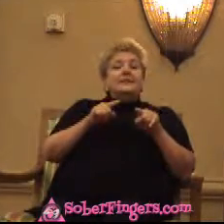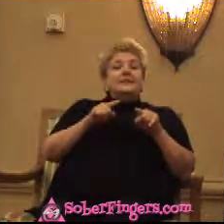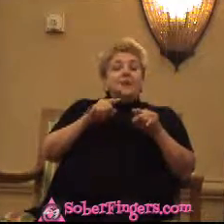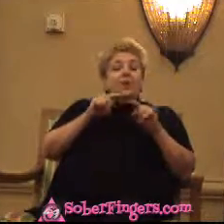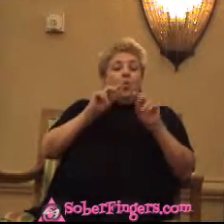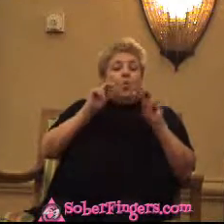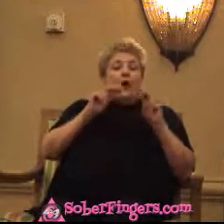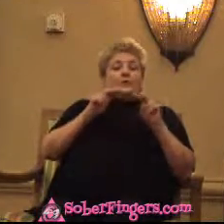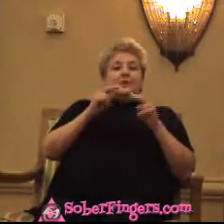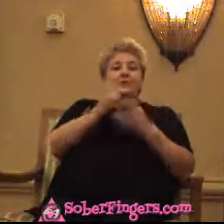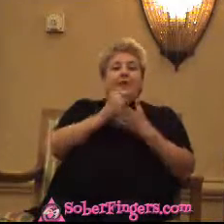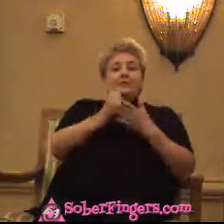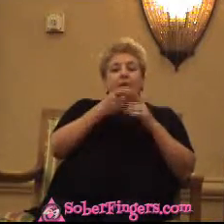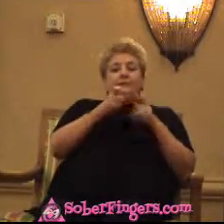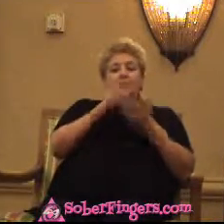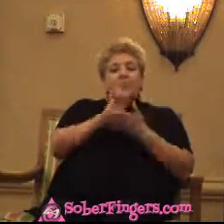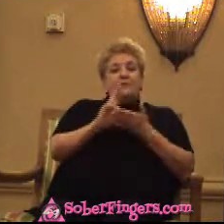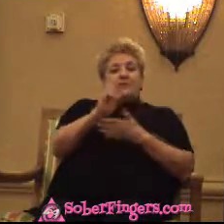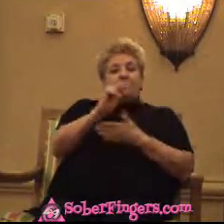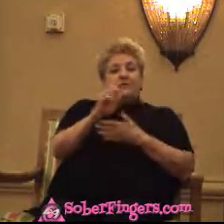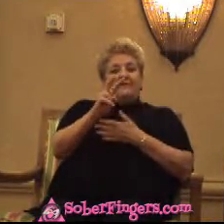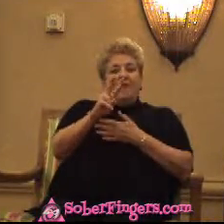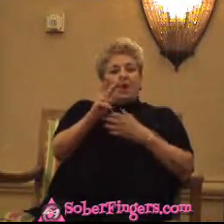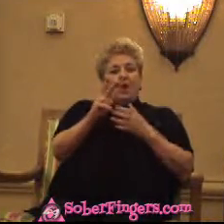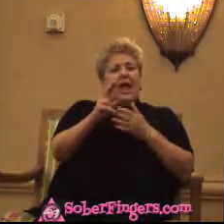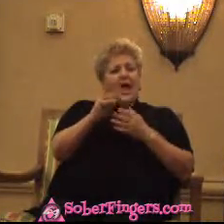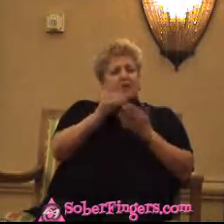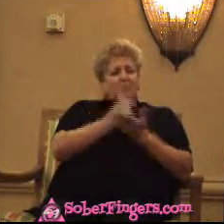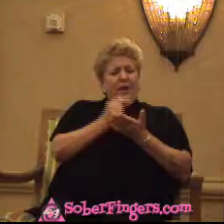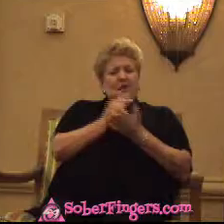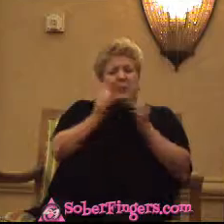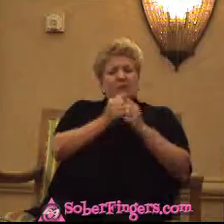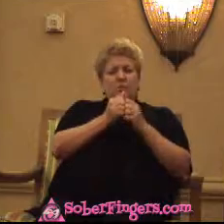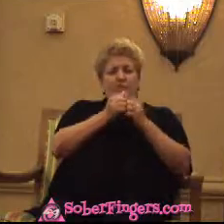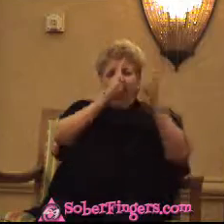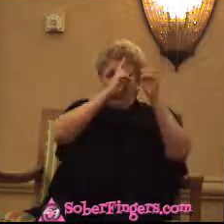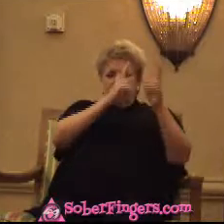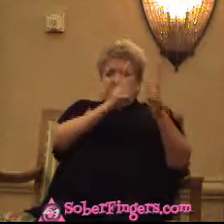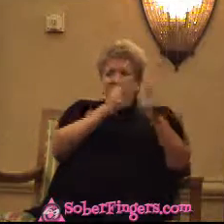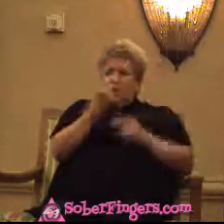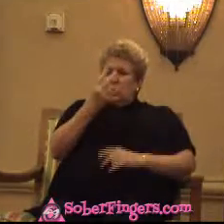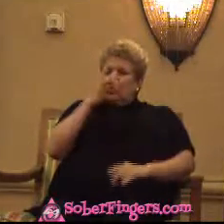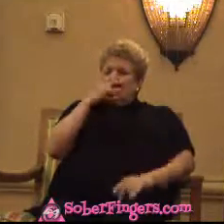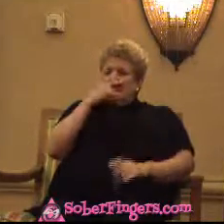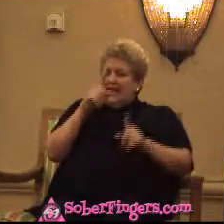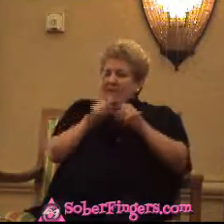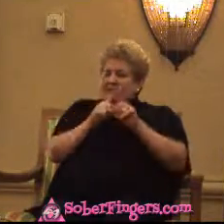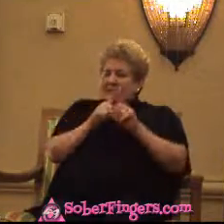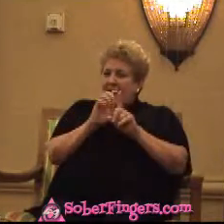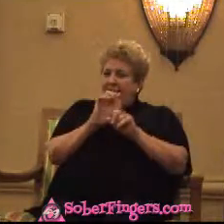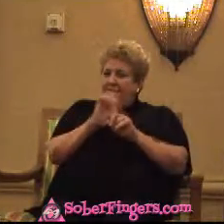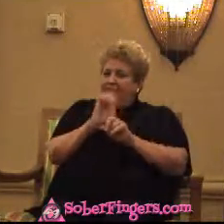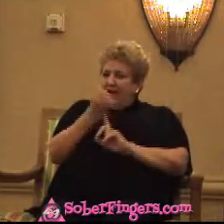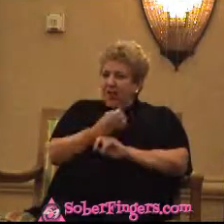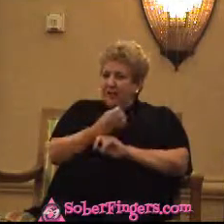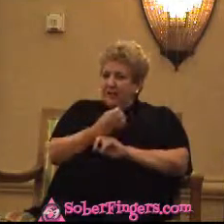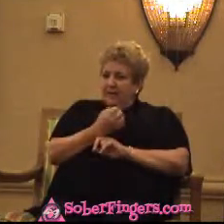the University of Nevada. 2 kids, exact same environment. One OD'd and died. One graduates with honors from the University of